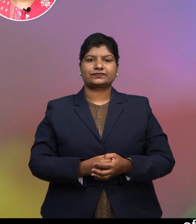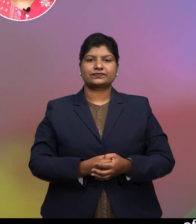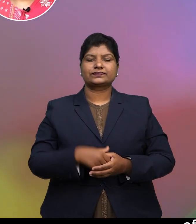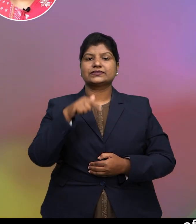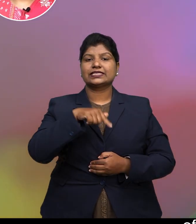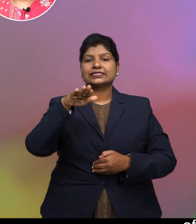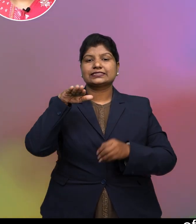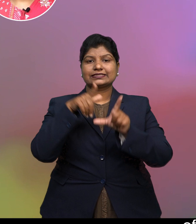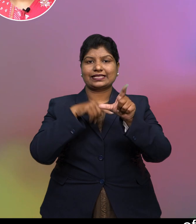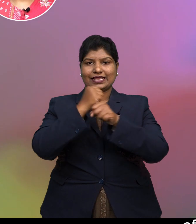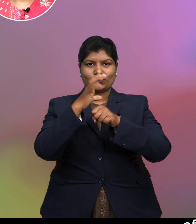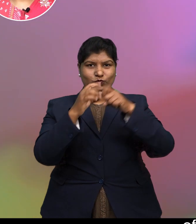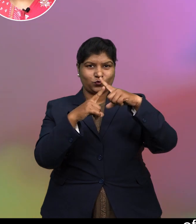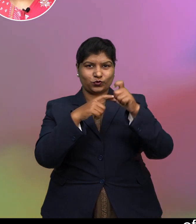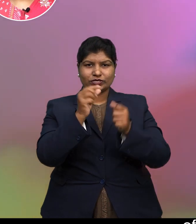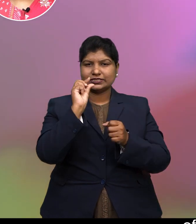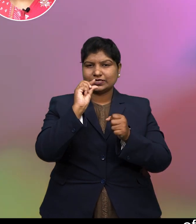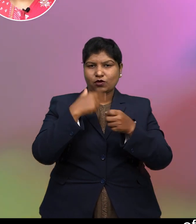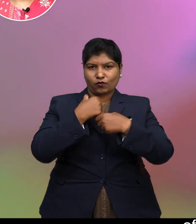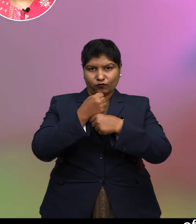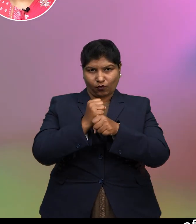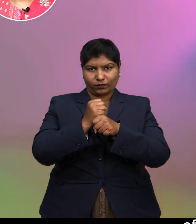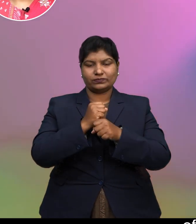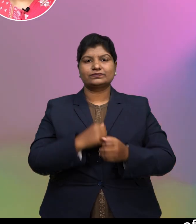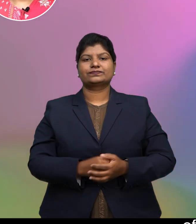of the zygote to form